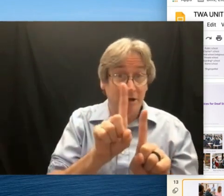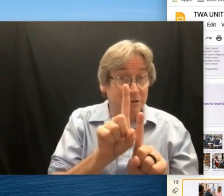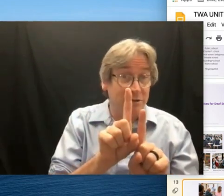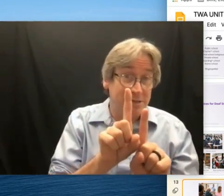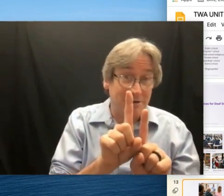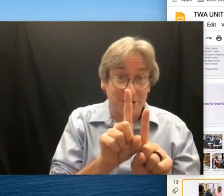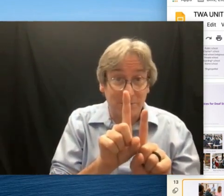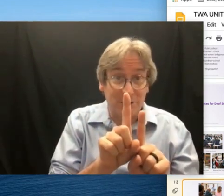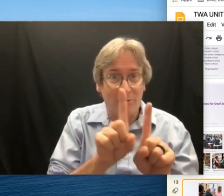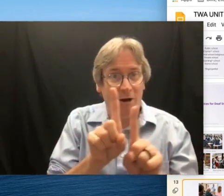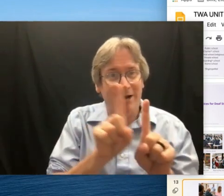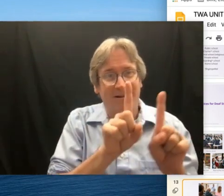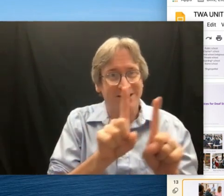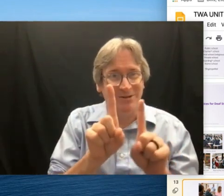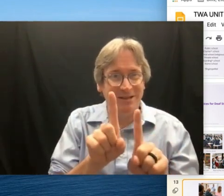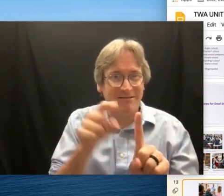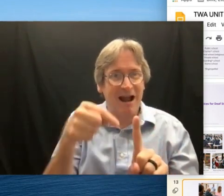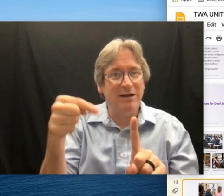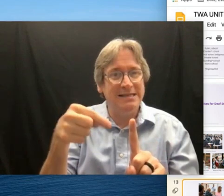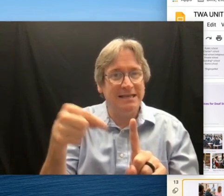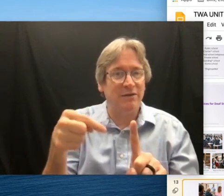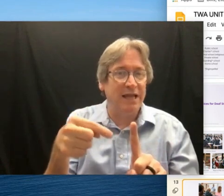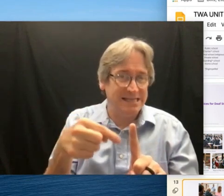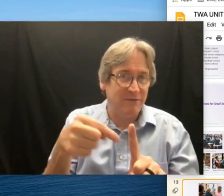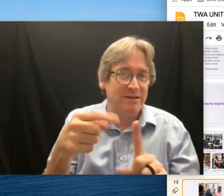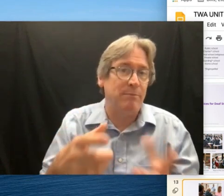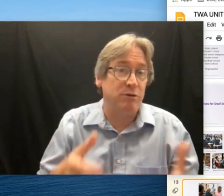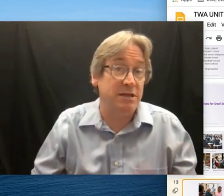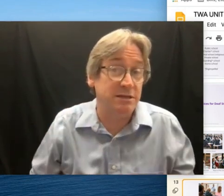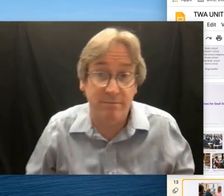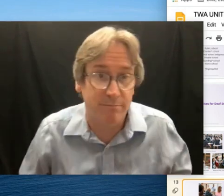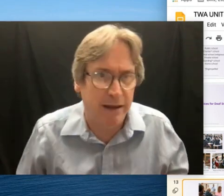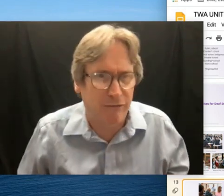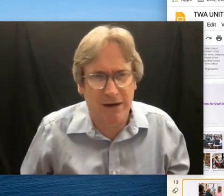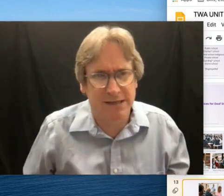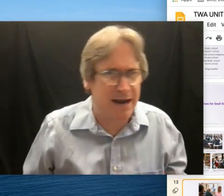an adult who's their interpreter walking around the school together. How easy is it for that